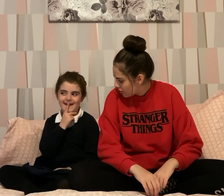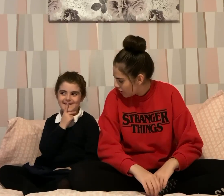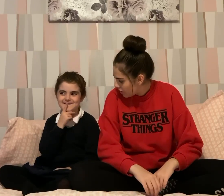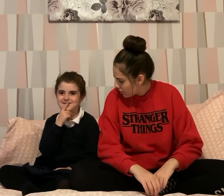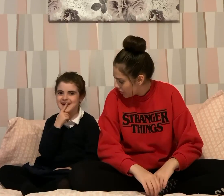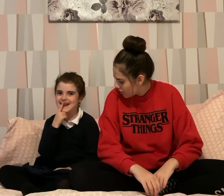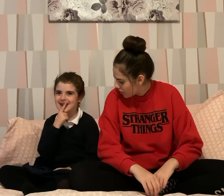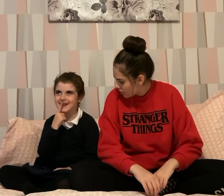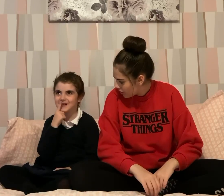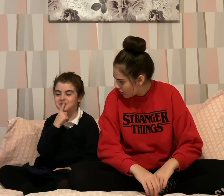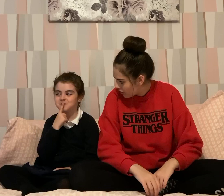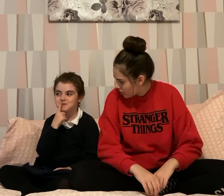I'm thinking